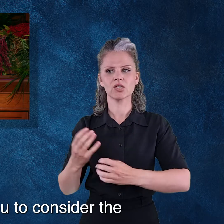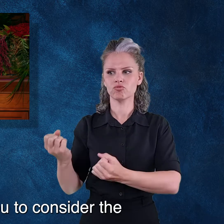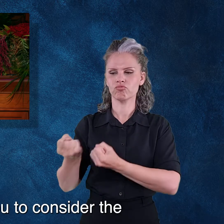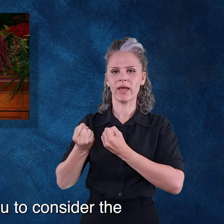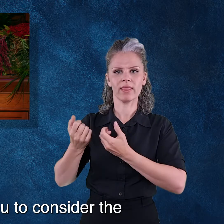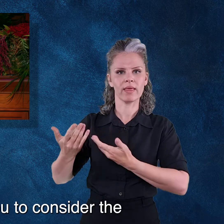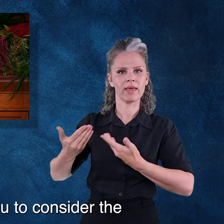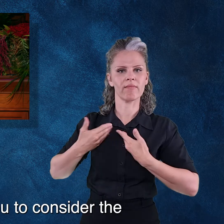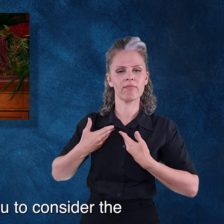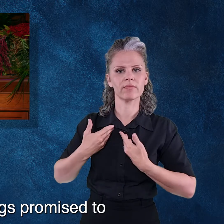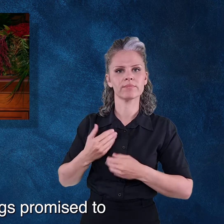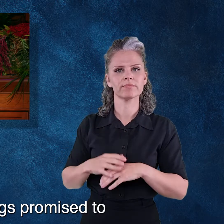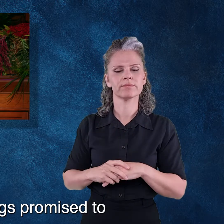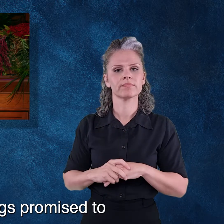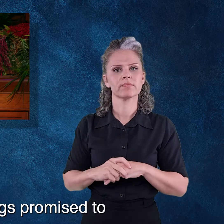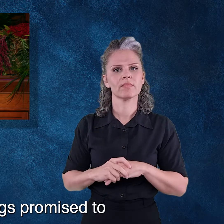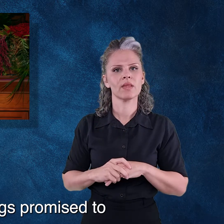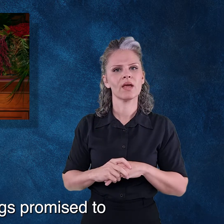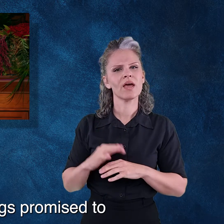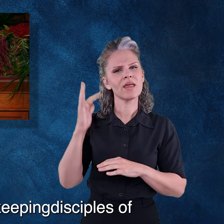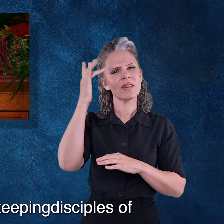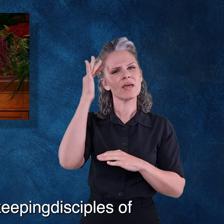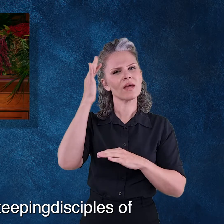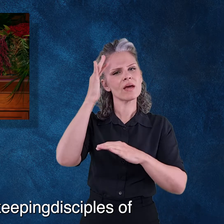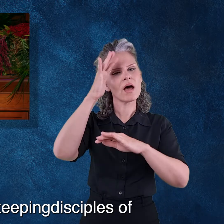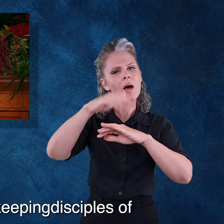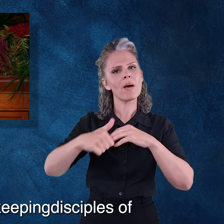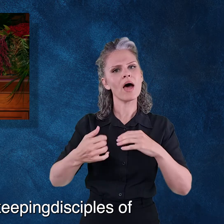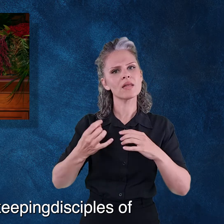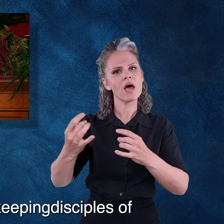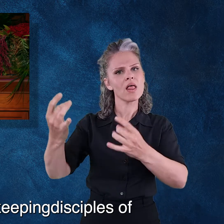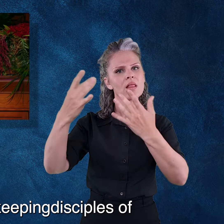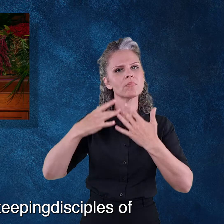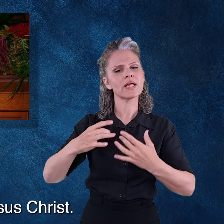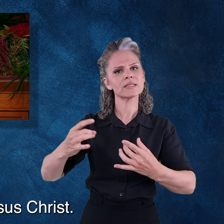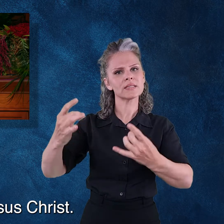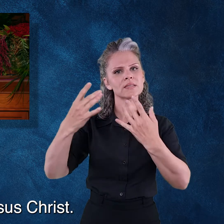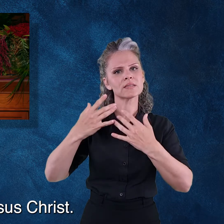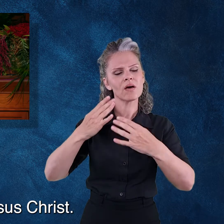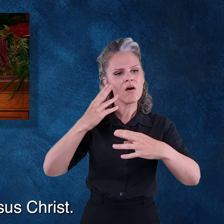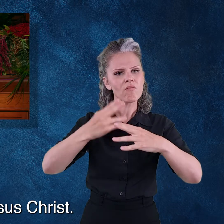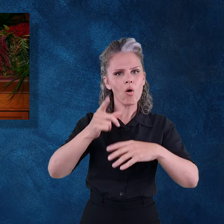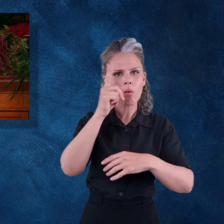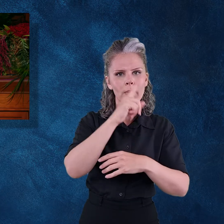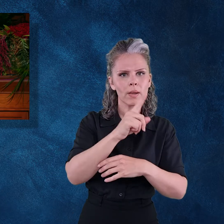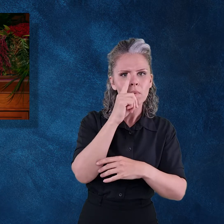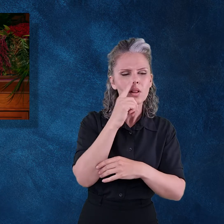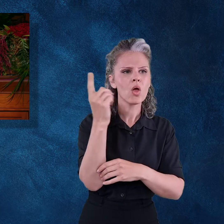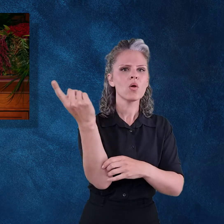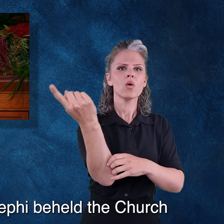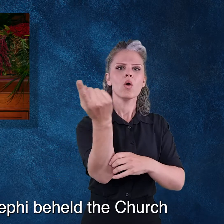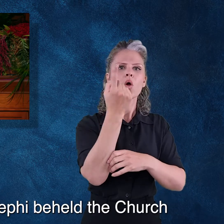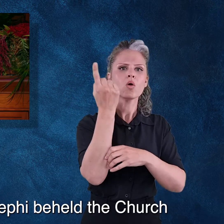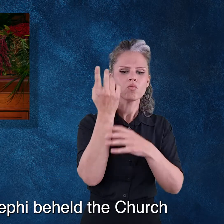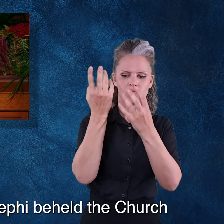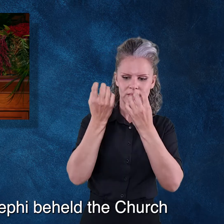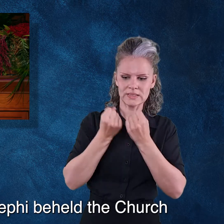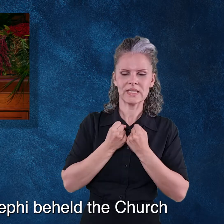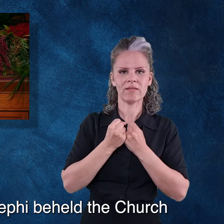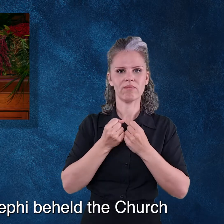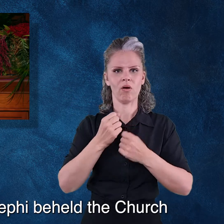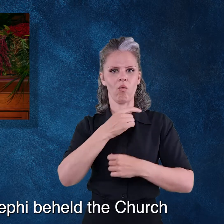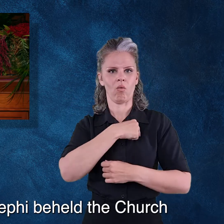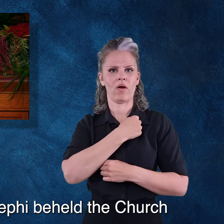I invite you to consider the blessings promised to covenant-keeping disciples of Jesus Christ. For example,